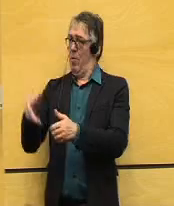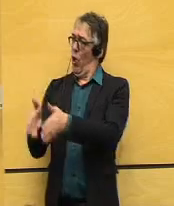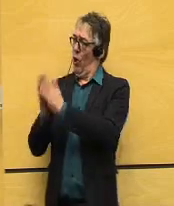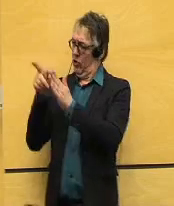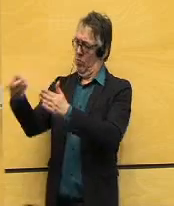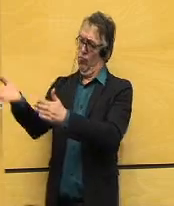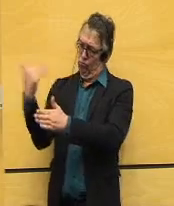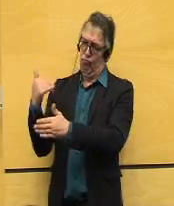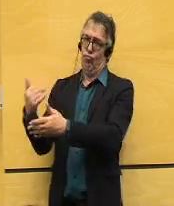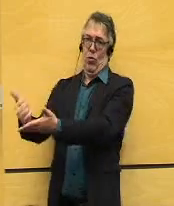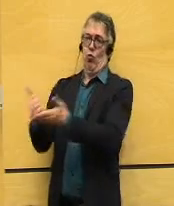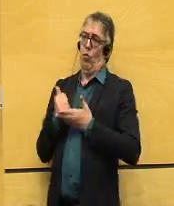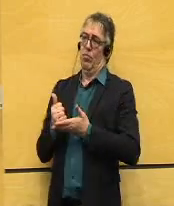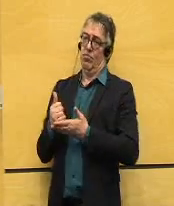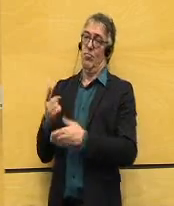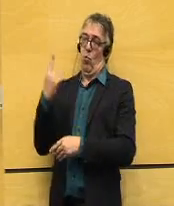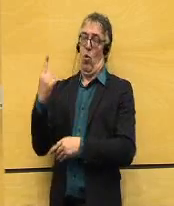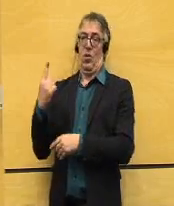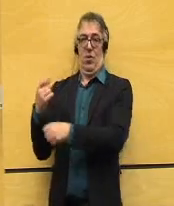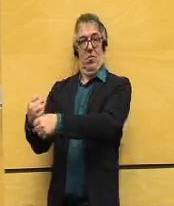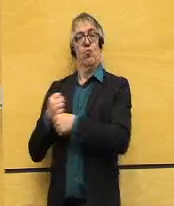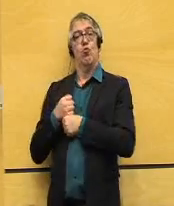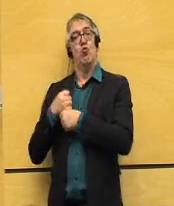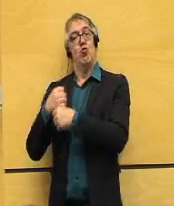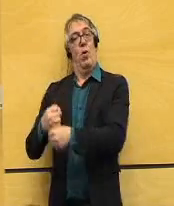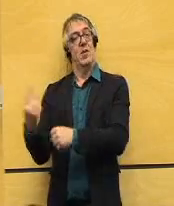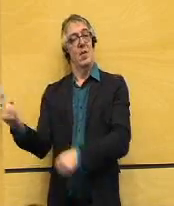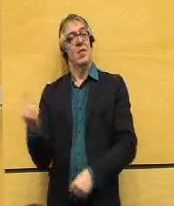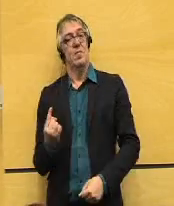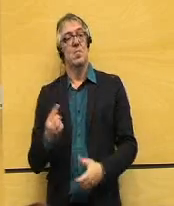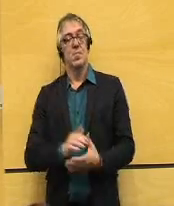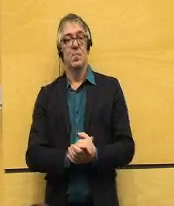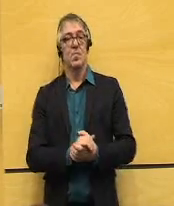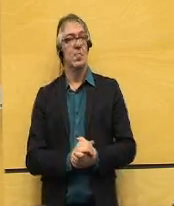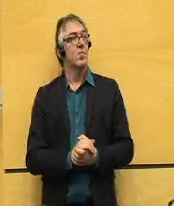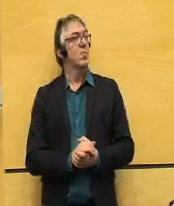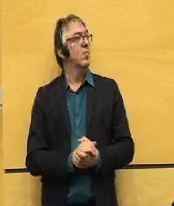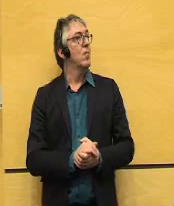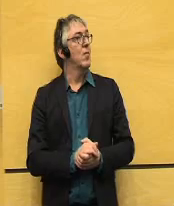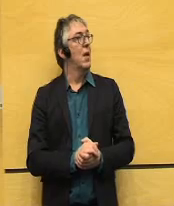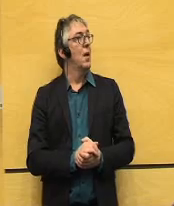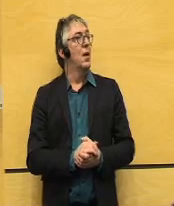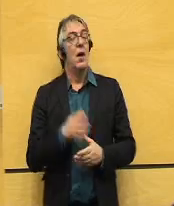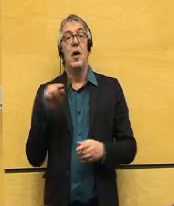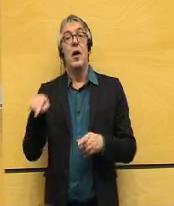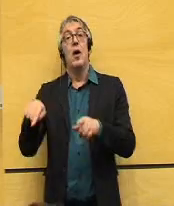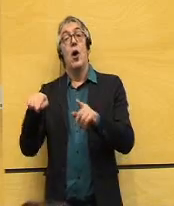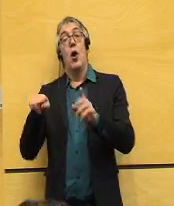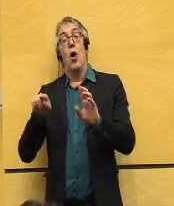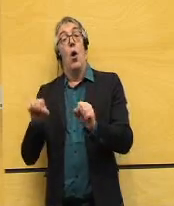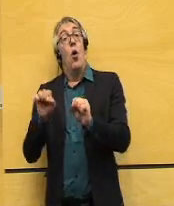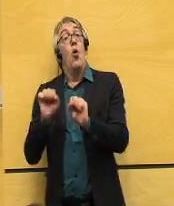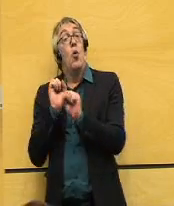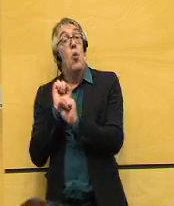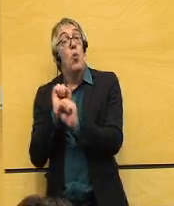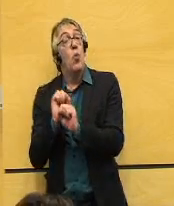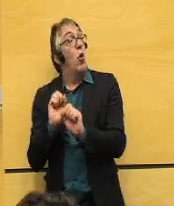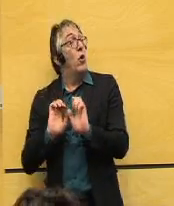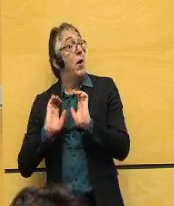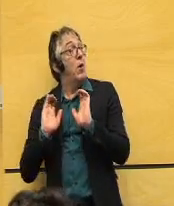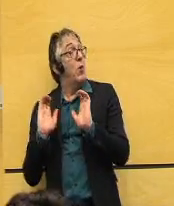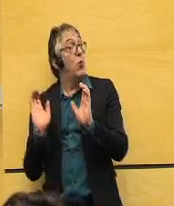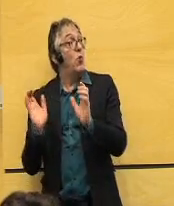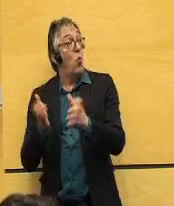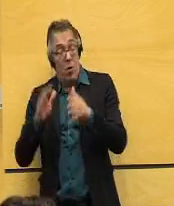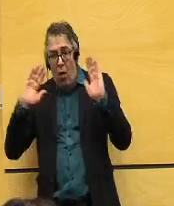in the working group on the amendment of the Empowerment of Persons with Disabilities Act, which has the first